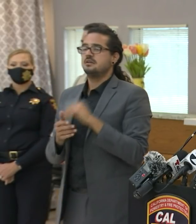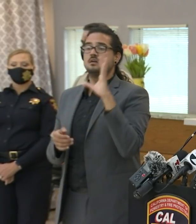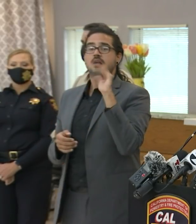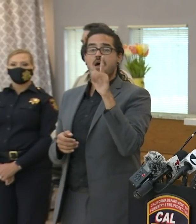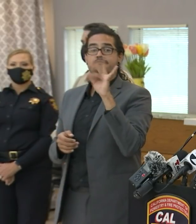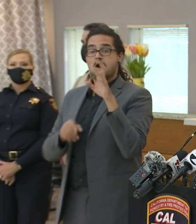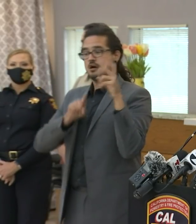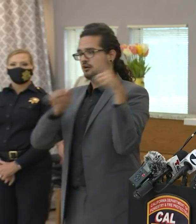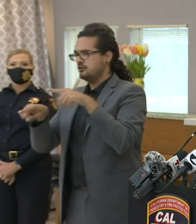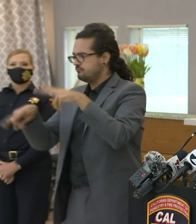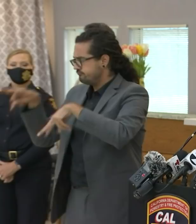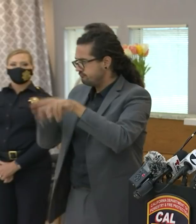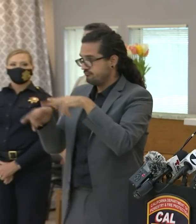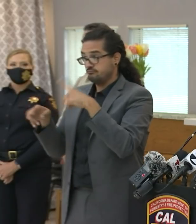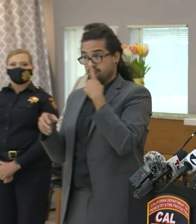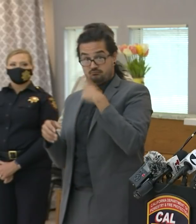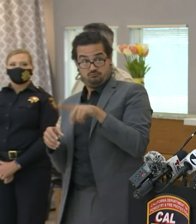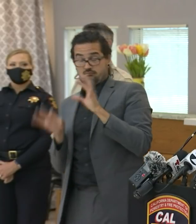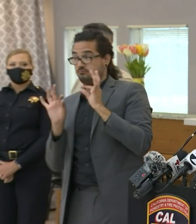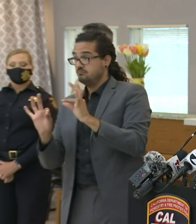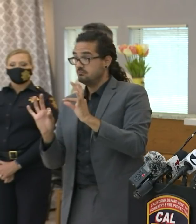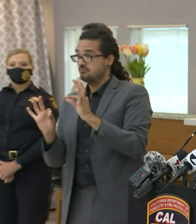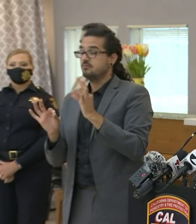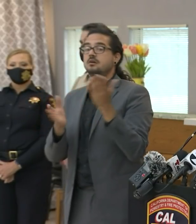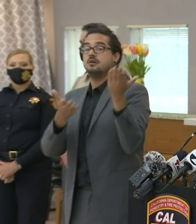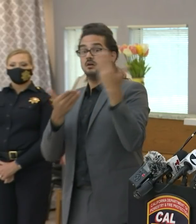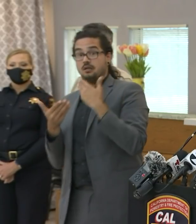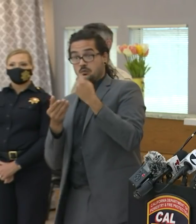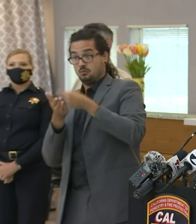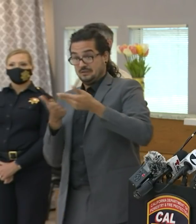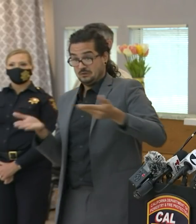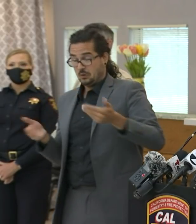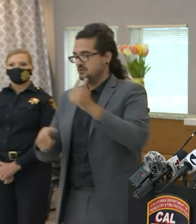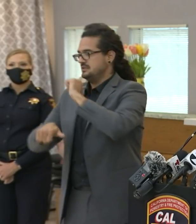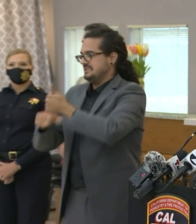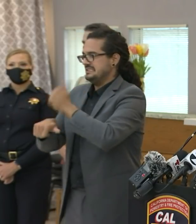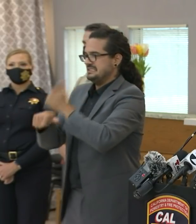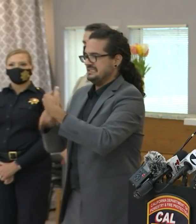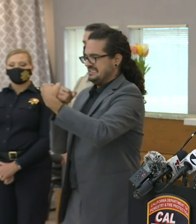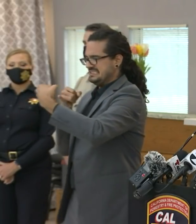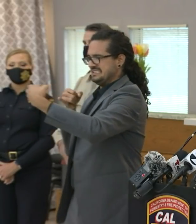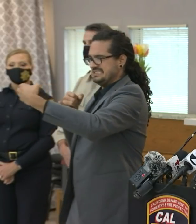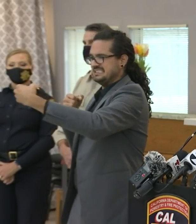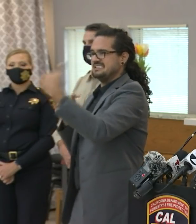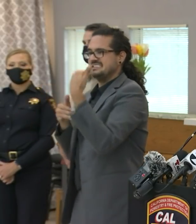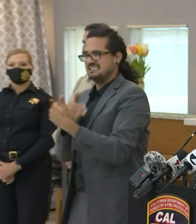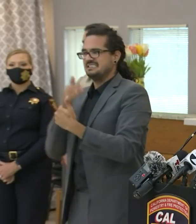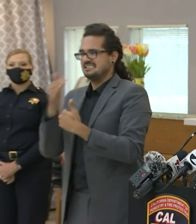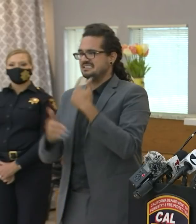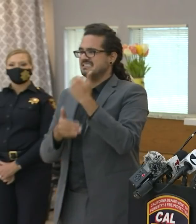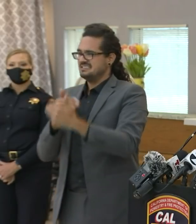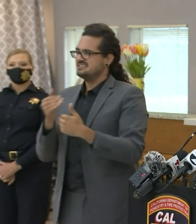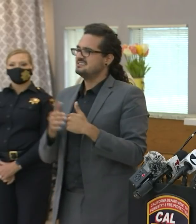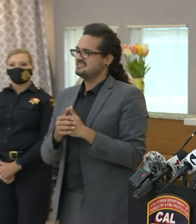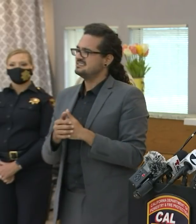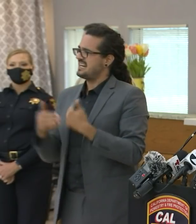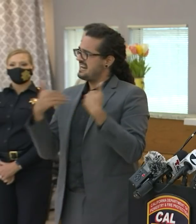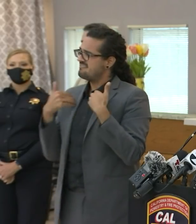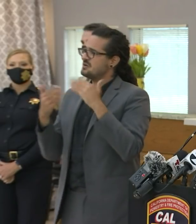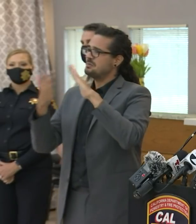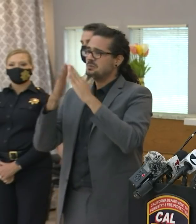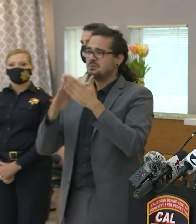the resources where we can put those lines. So there isn't a community that we haven't had some form of presence there. Is it as much as we'd like? Absolutely